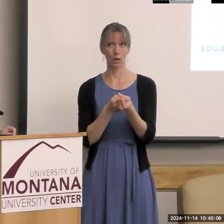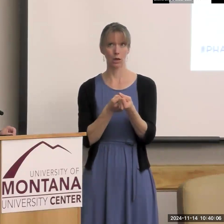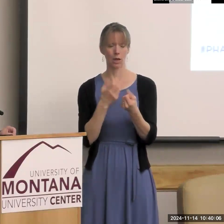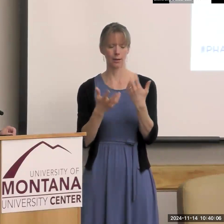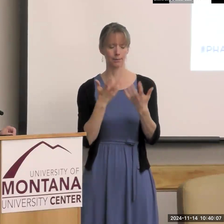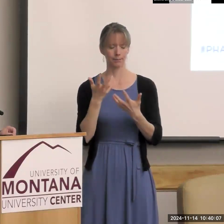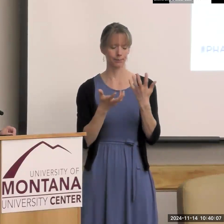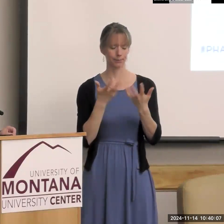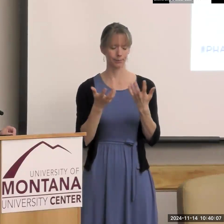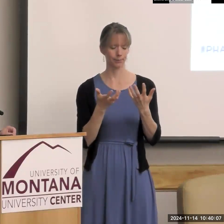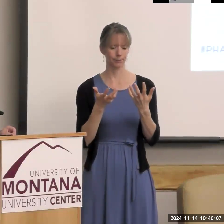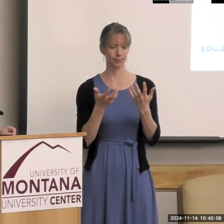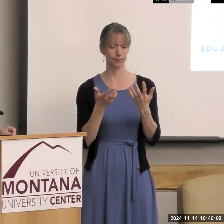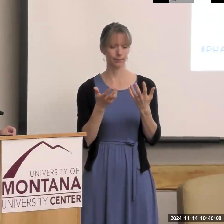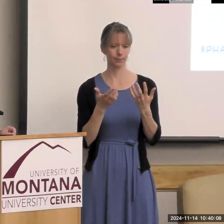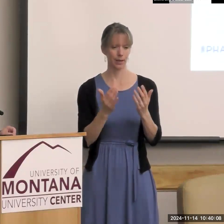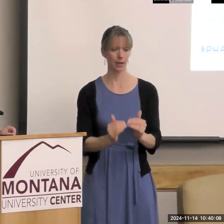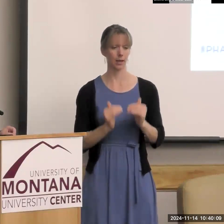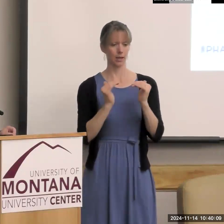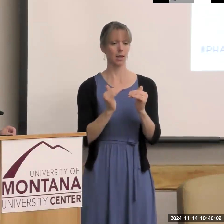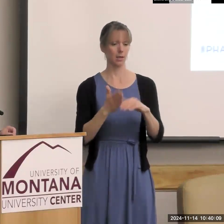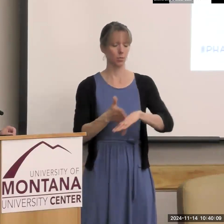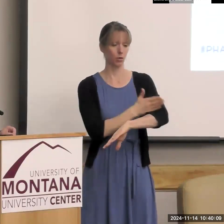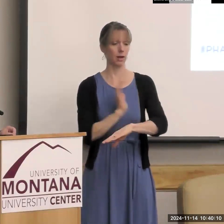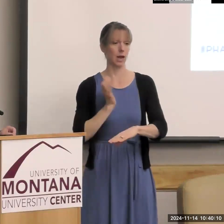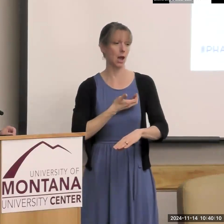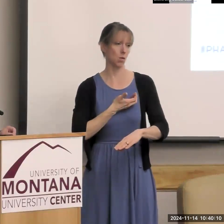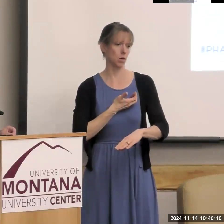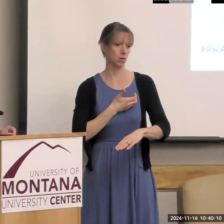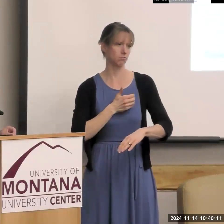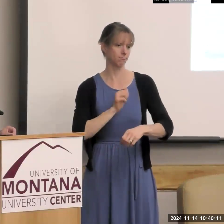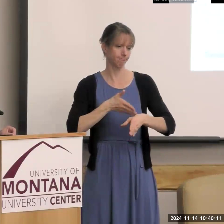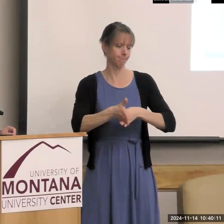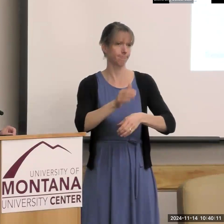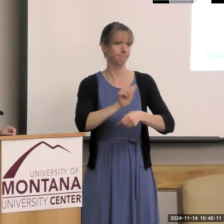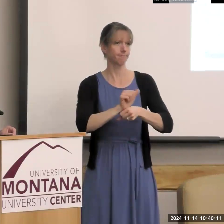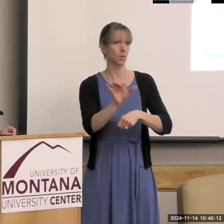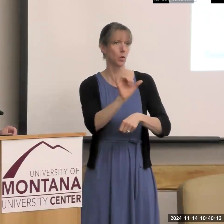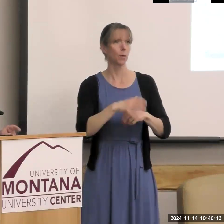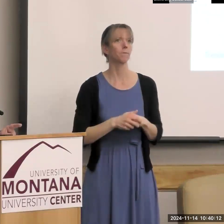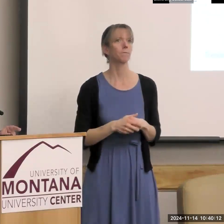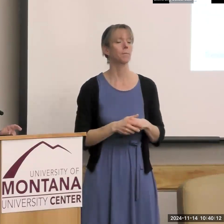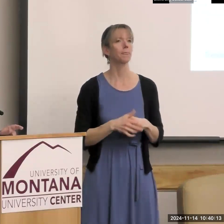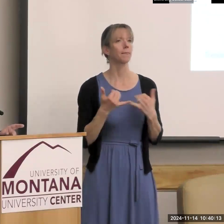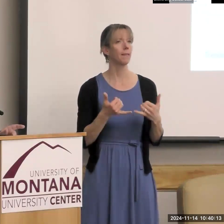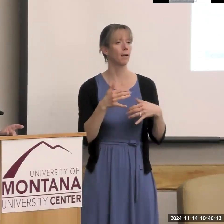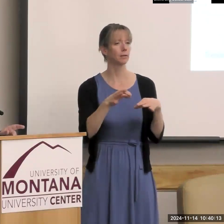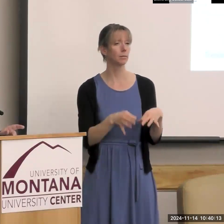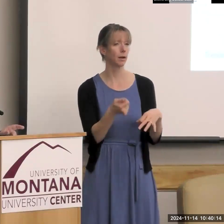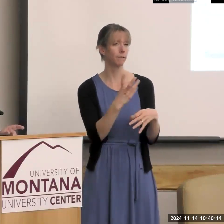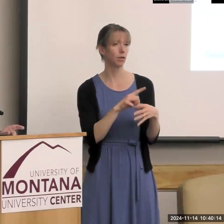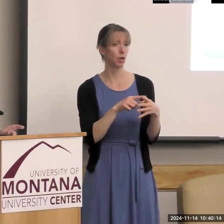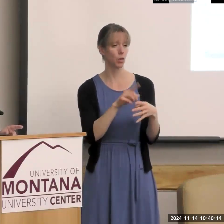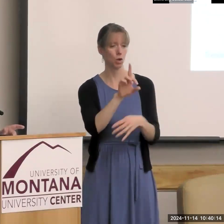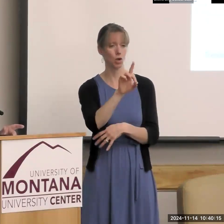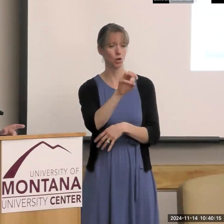the advancement of our own work that's inclusive of that population. So I'm going to talk about just a few of the domains.